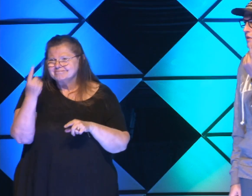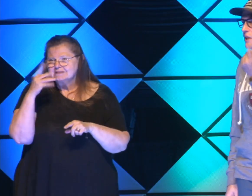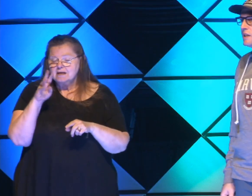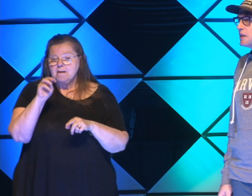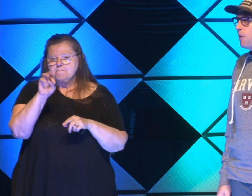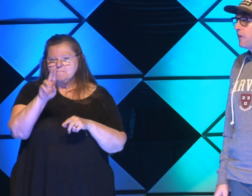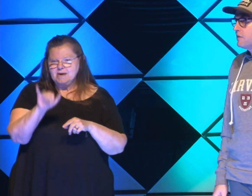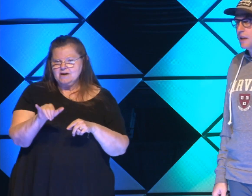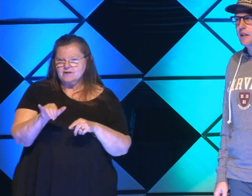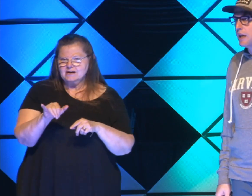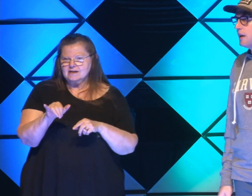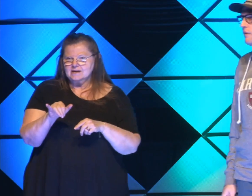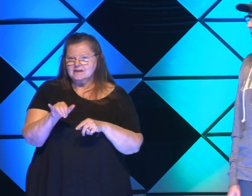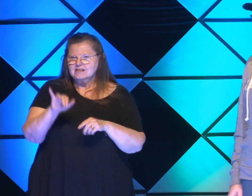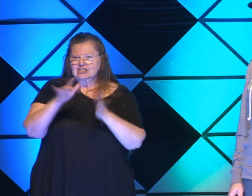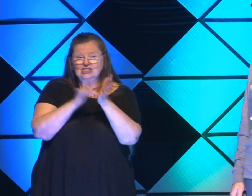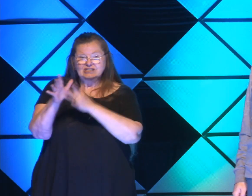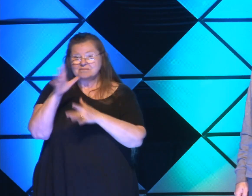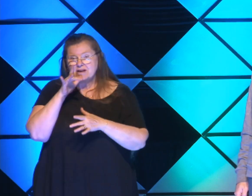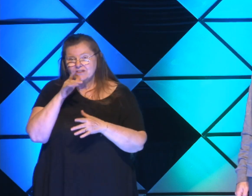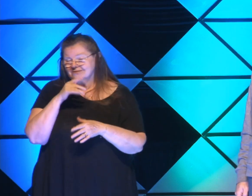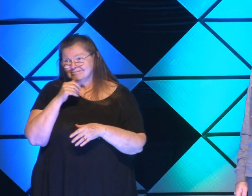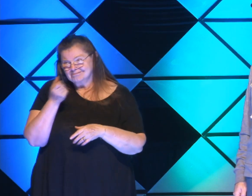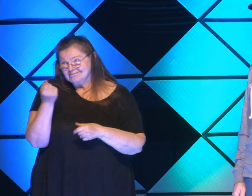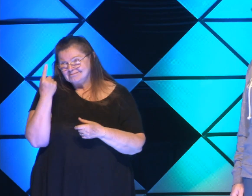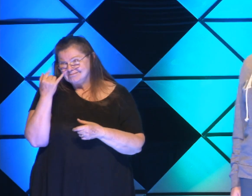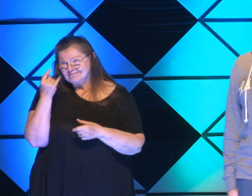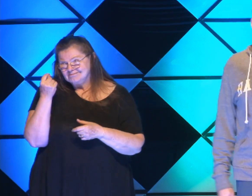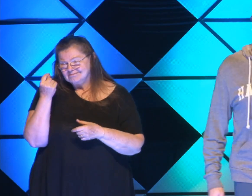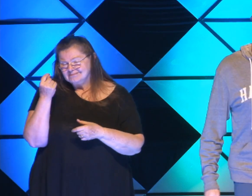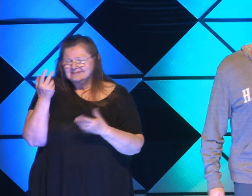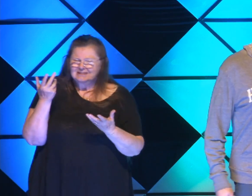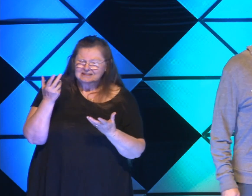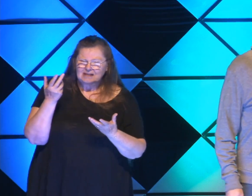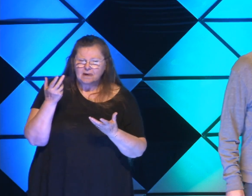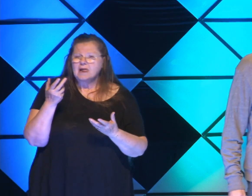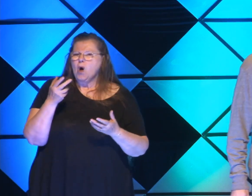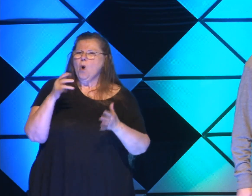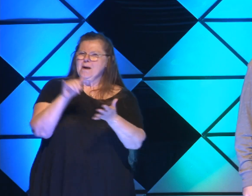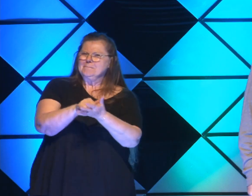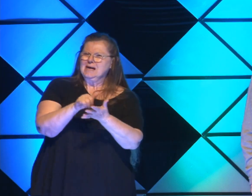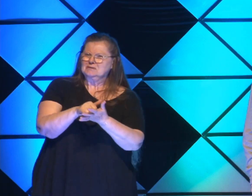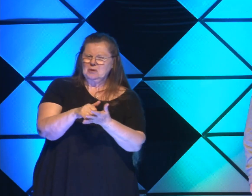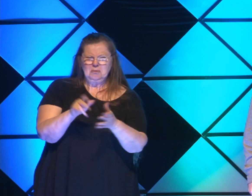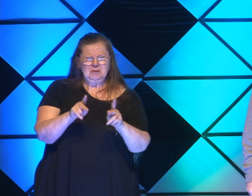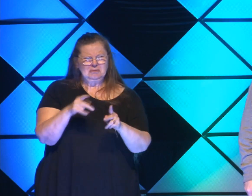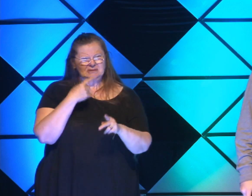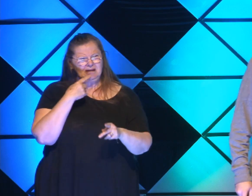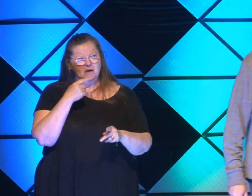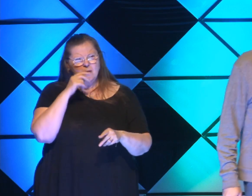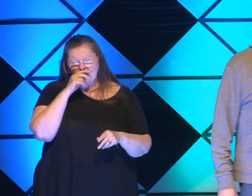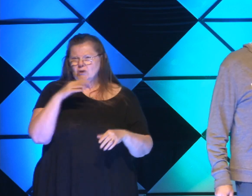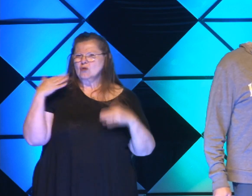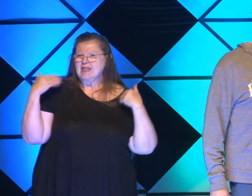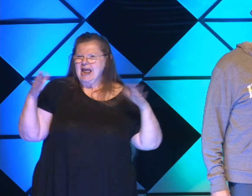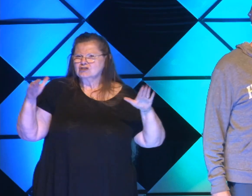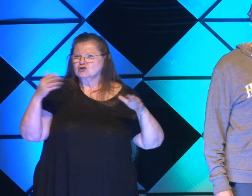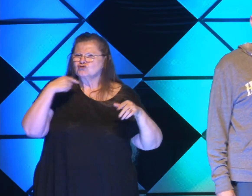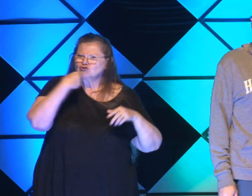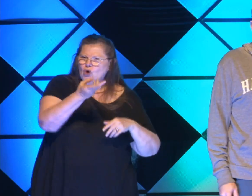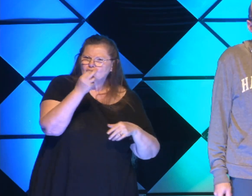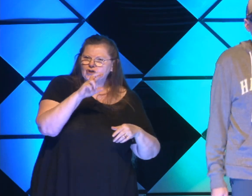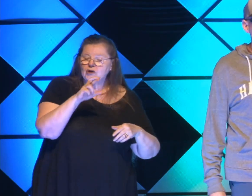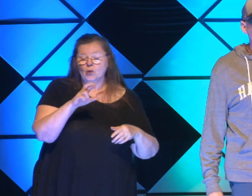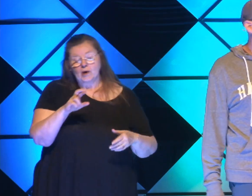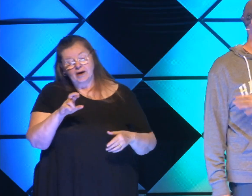Mary, Jesus' mother, doesn't get it. Some of you are like, what? That's impossible. The angel came and told Mary. Well,